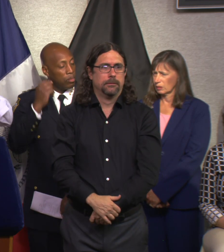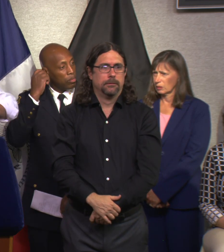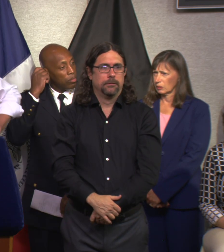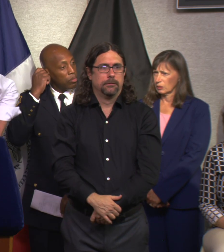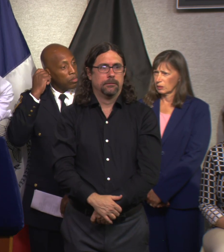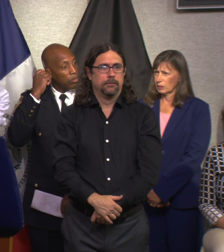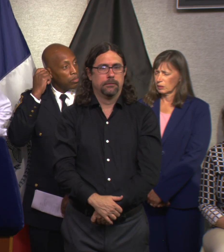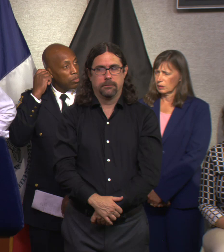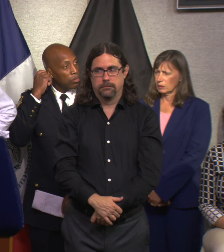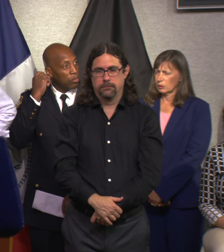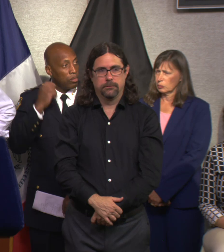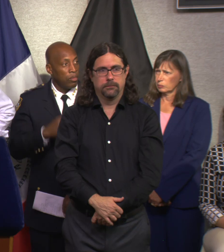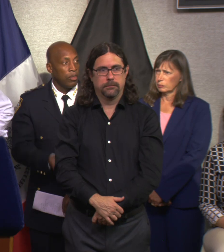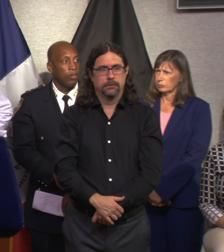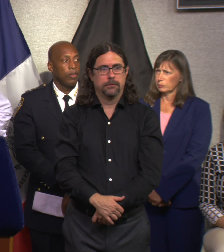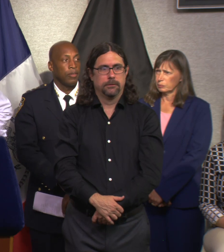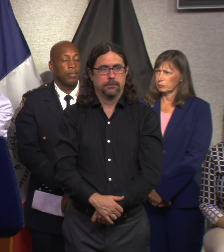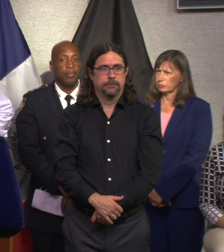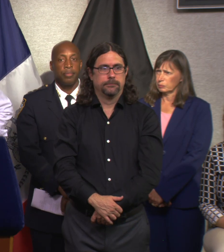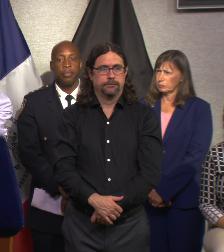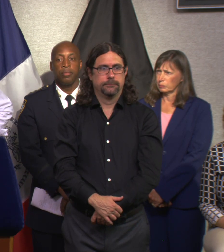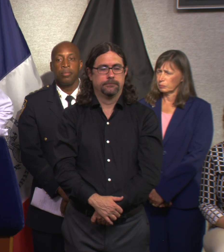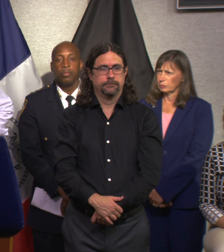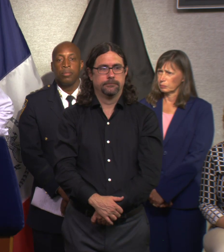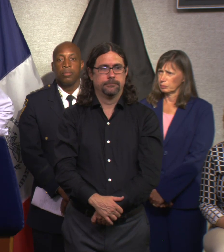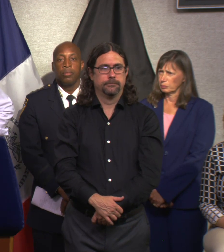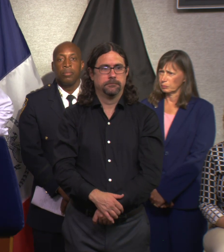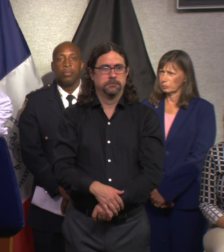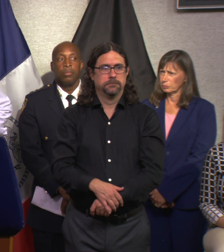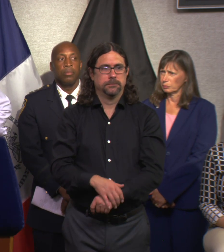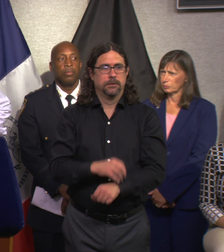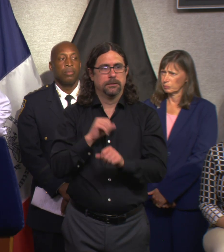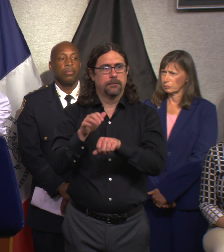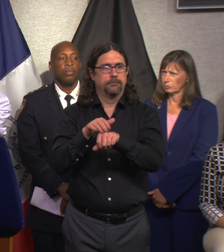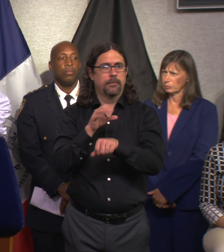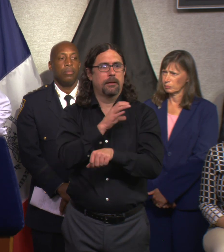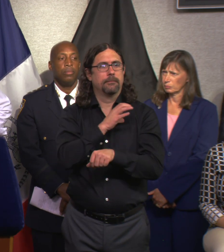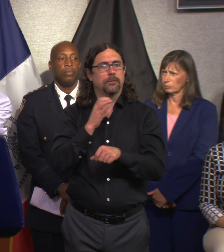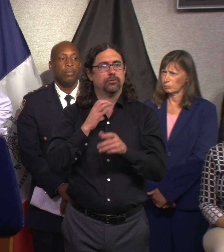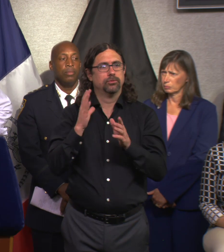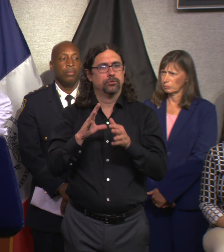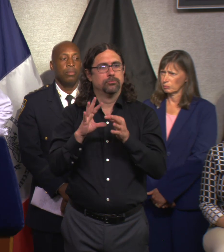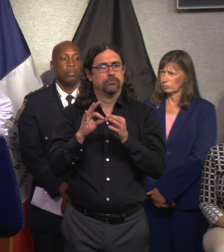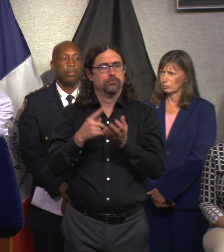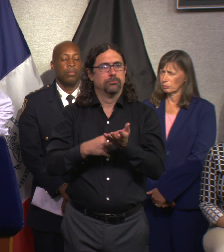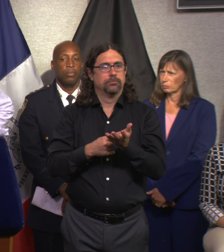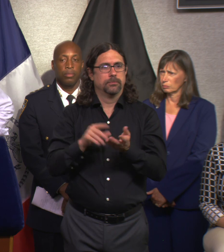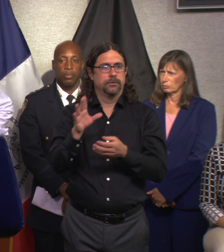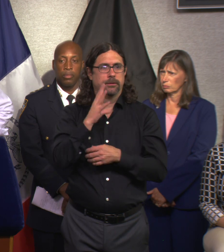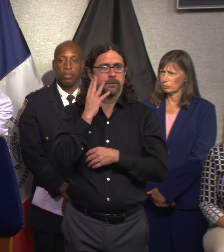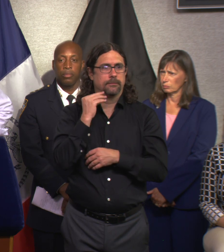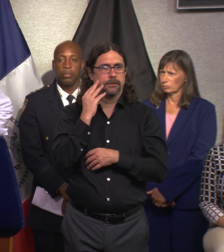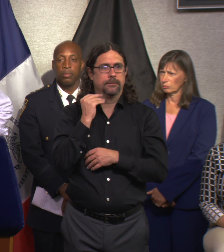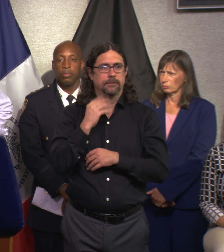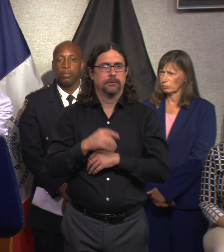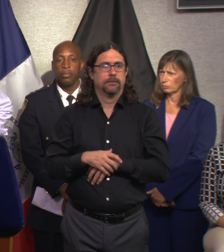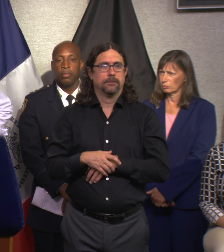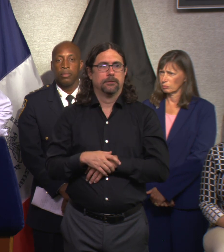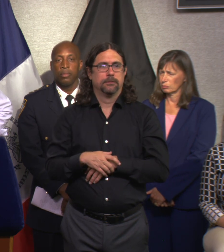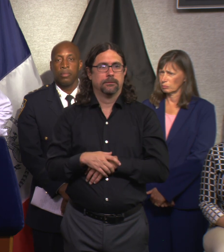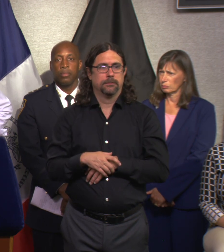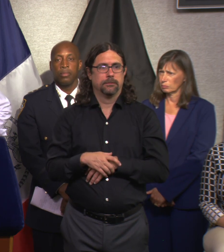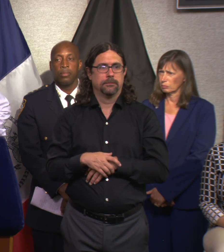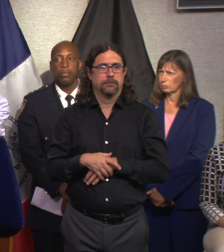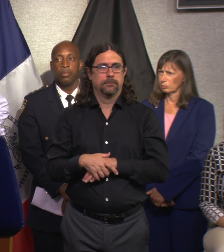things you would do. But look, there are a number of facilities that have backup generators, obviously starting with our healthcare